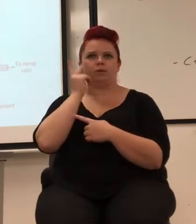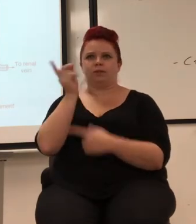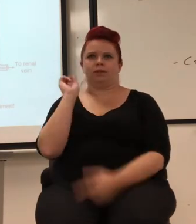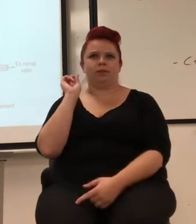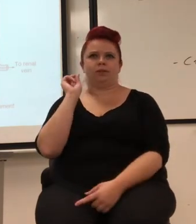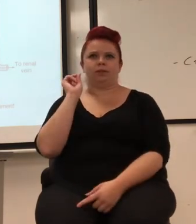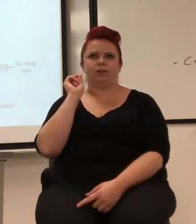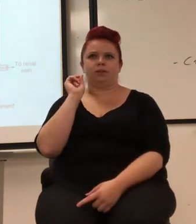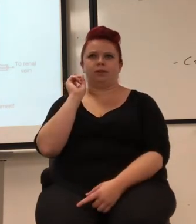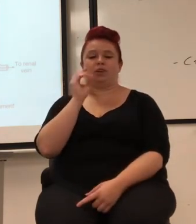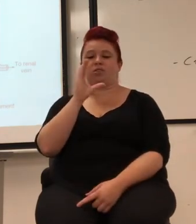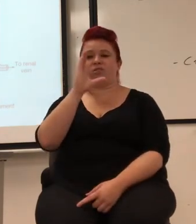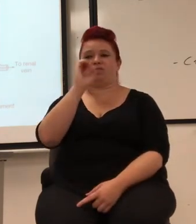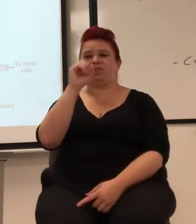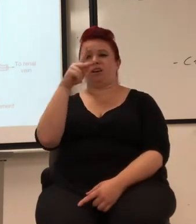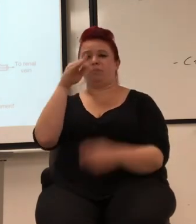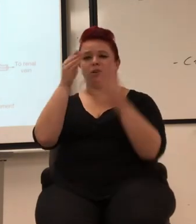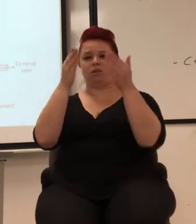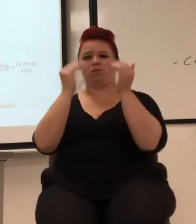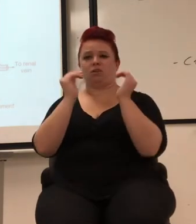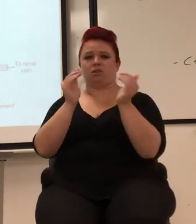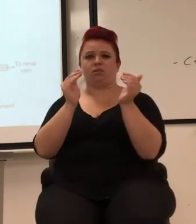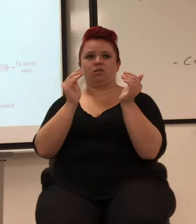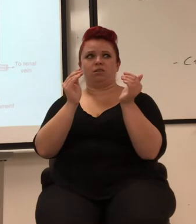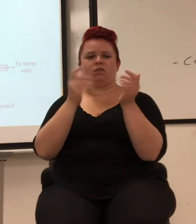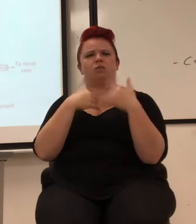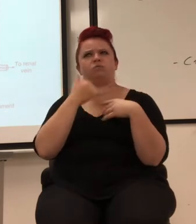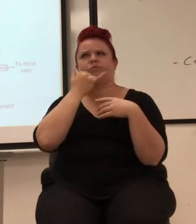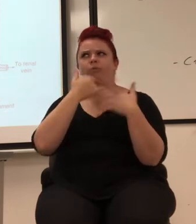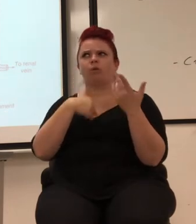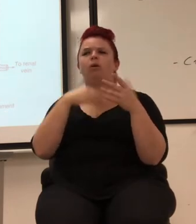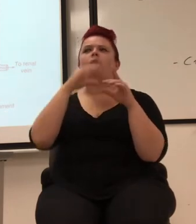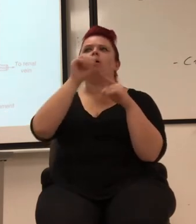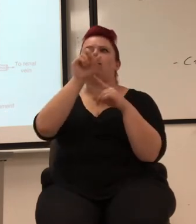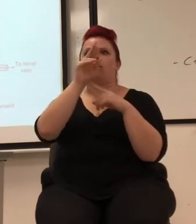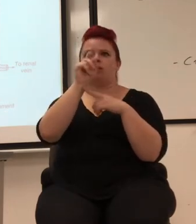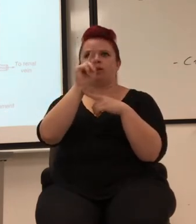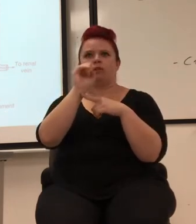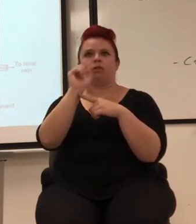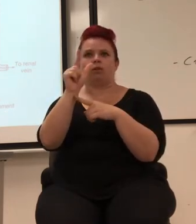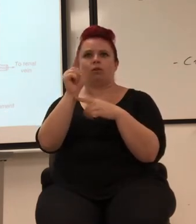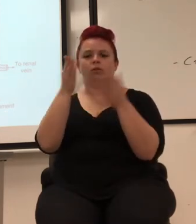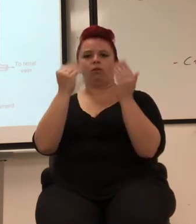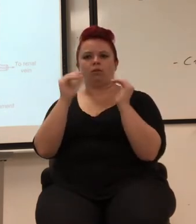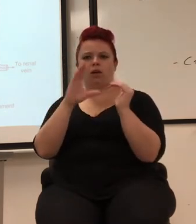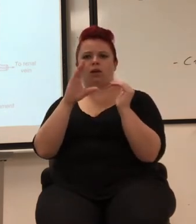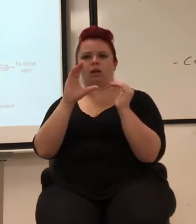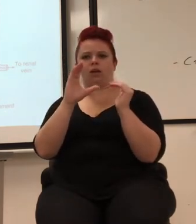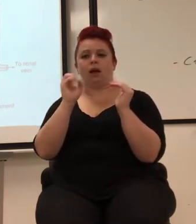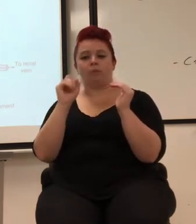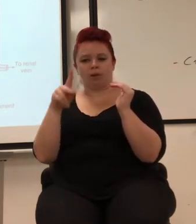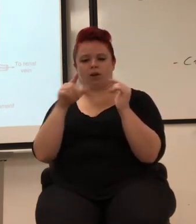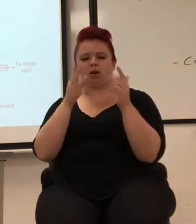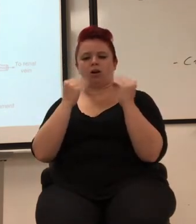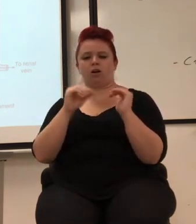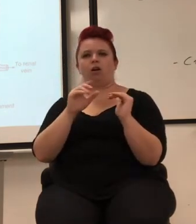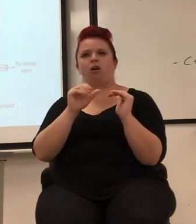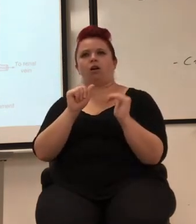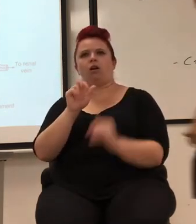goes capillary. I'm sorry. It goes arterial, capillary, arterial. Not only that,